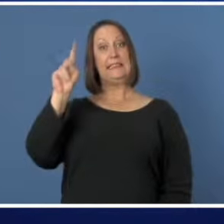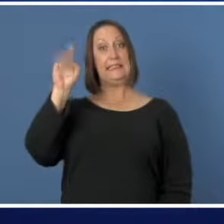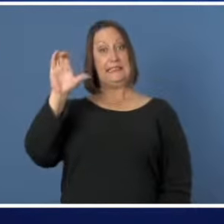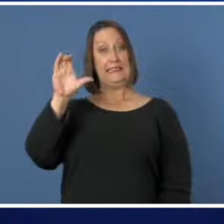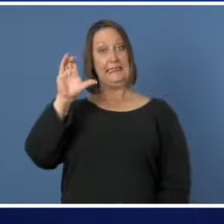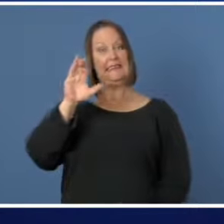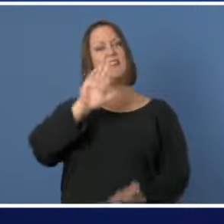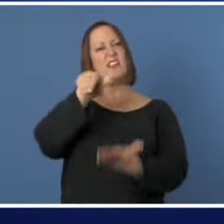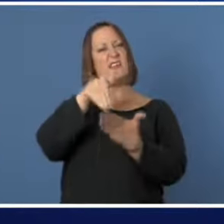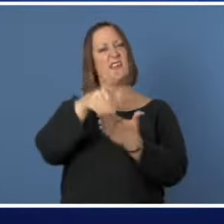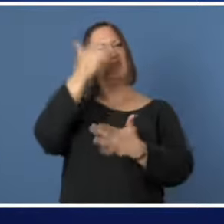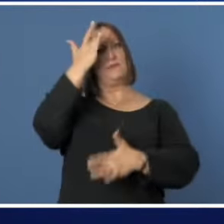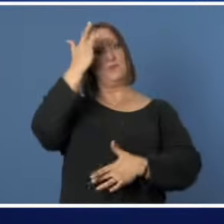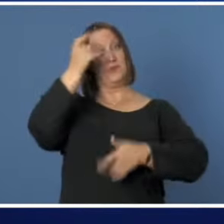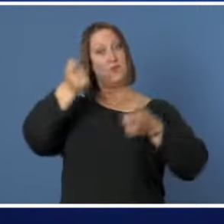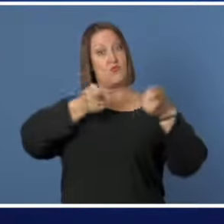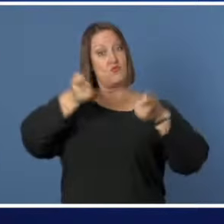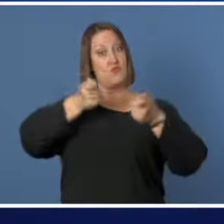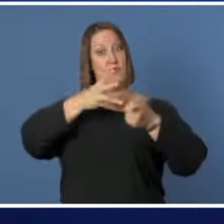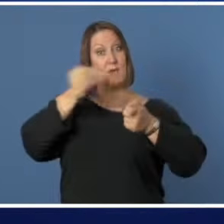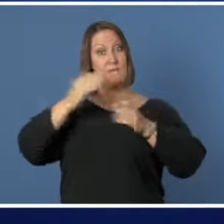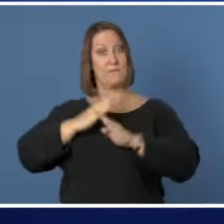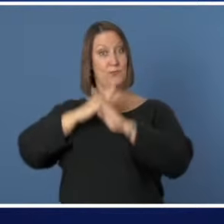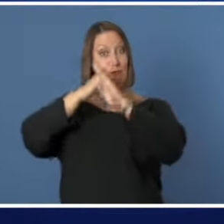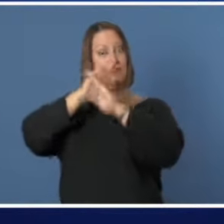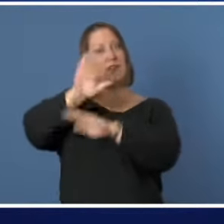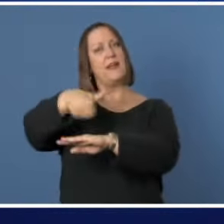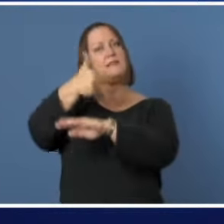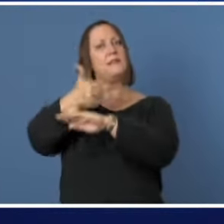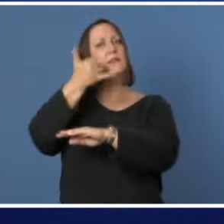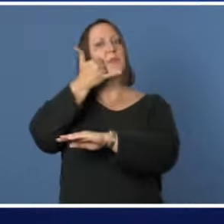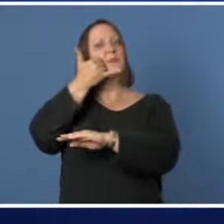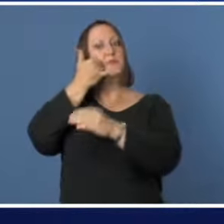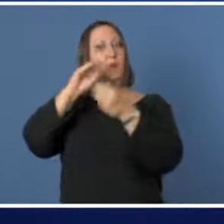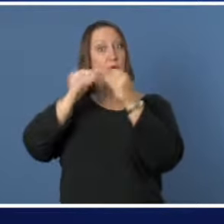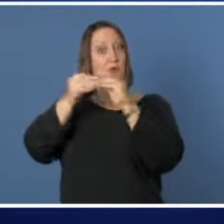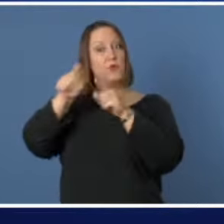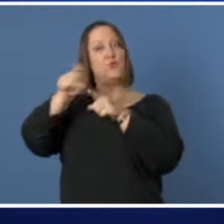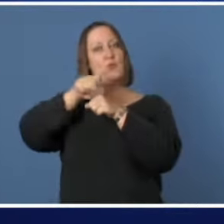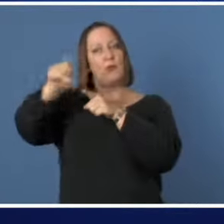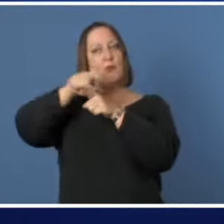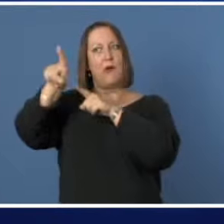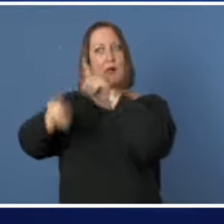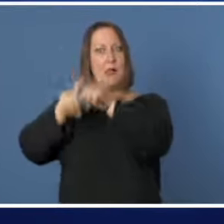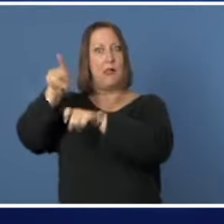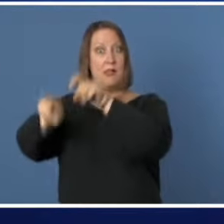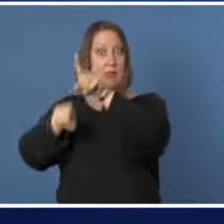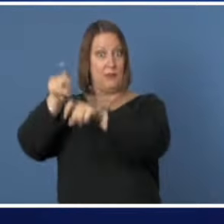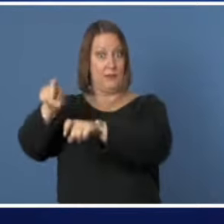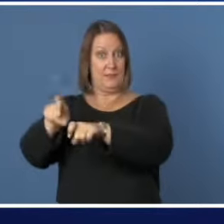Centers for Disease Control and Prevention Public Response Hotline.